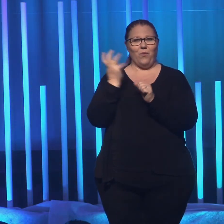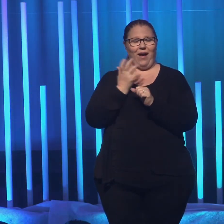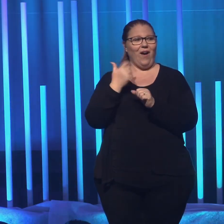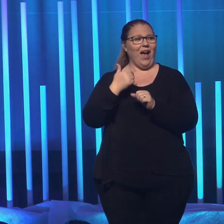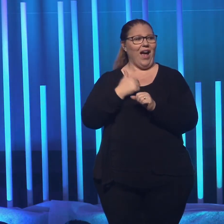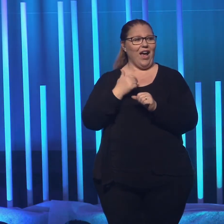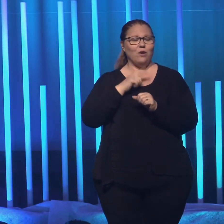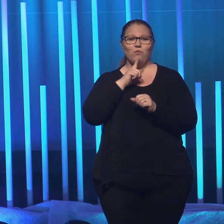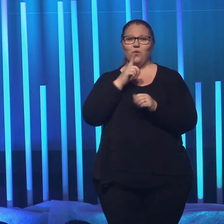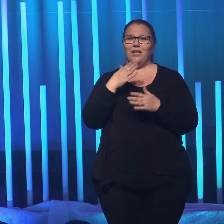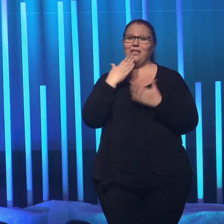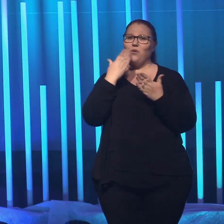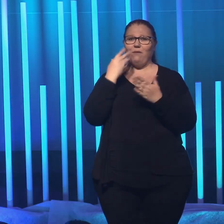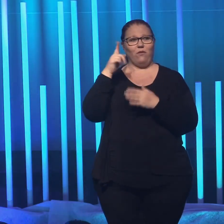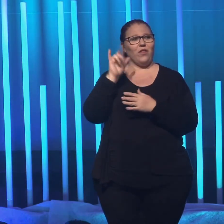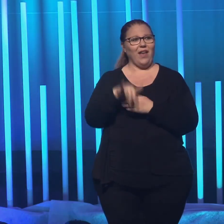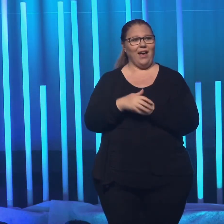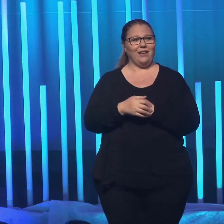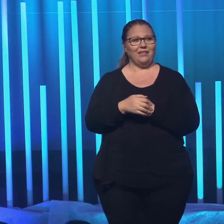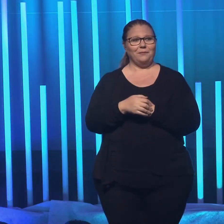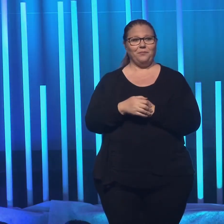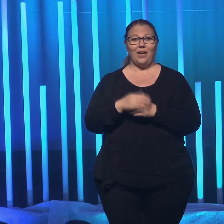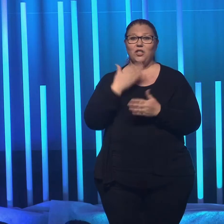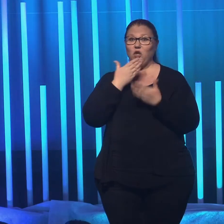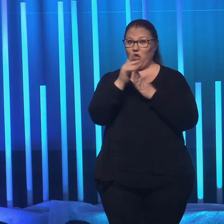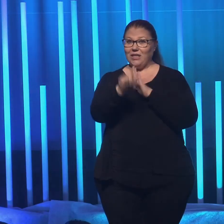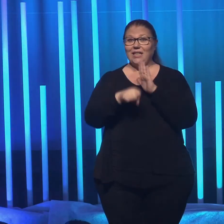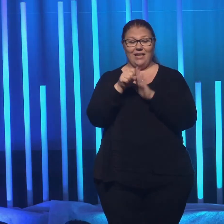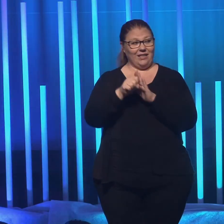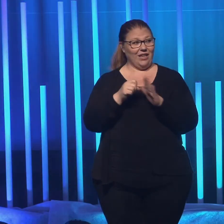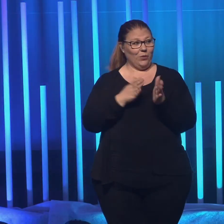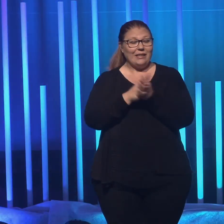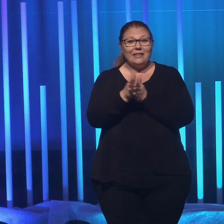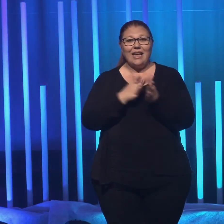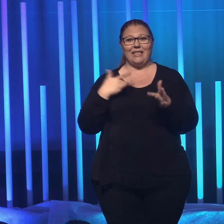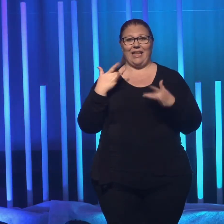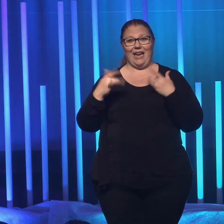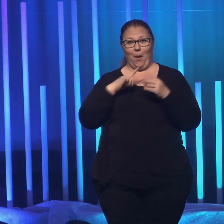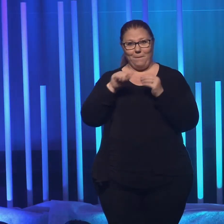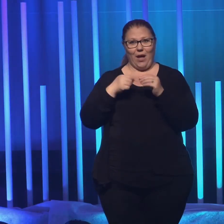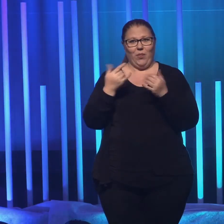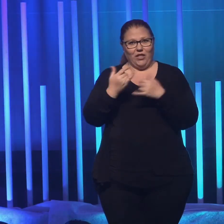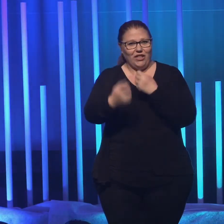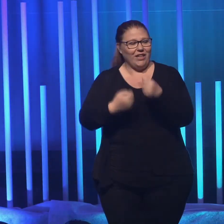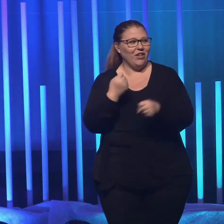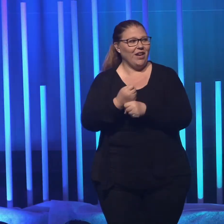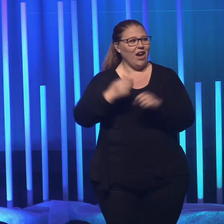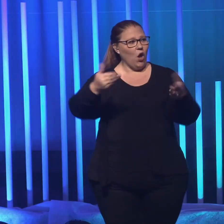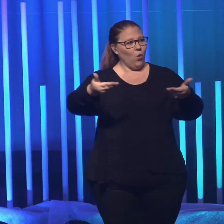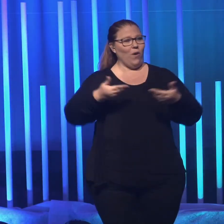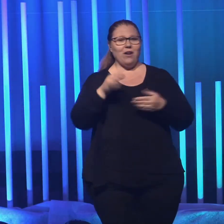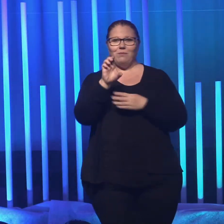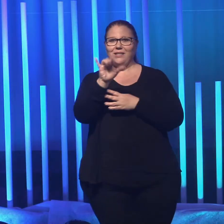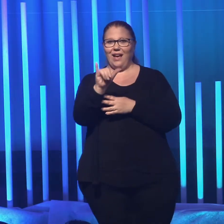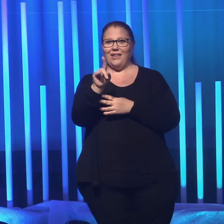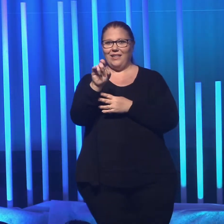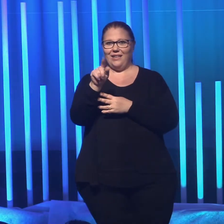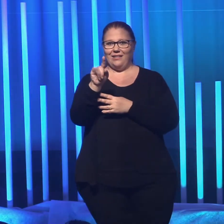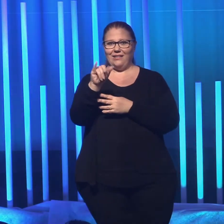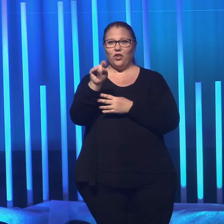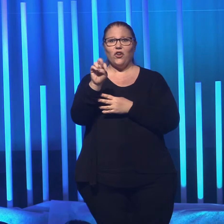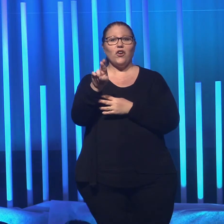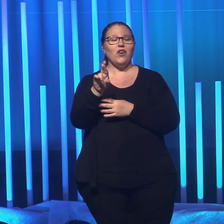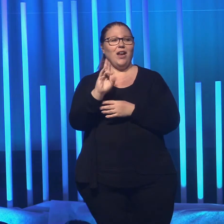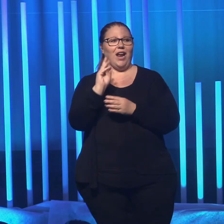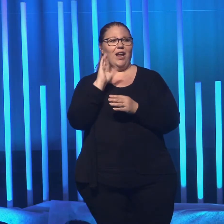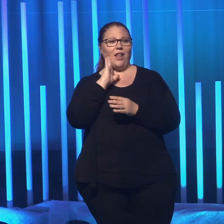am super grateful for that. So it's been a good season. We're looking forward to this next year. Do me a favor, welcome my good friend, Cy Dieter, who's going to come and give